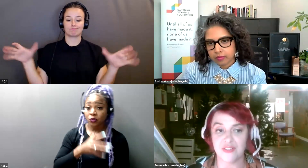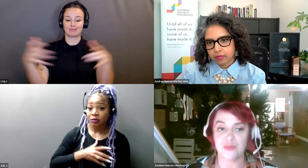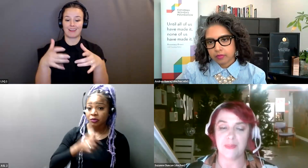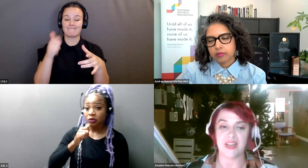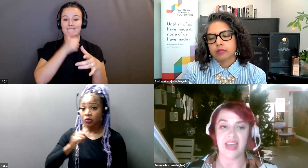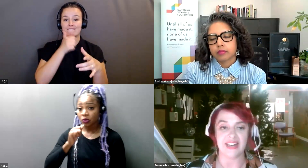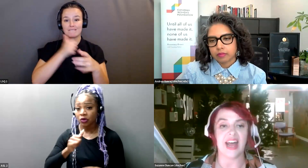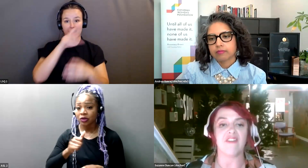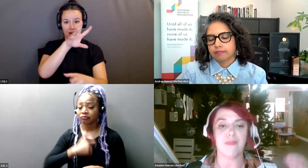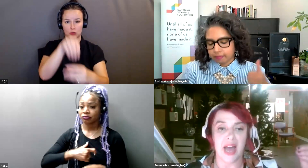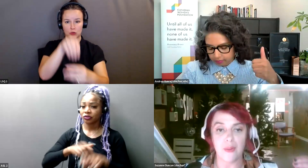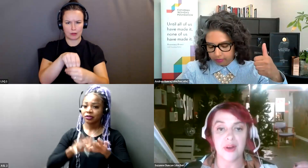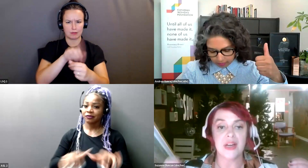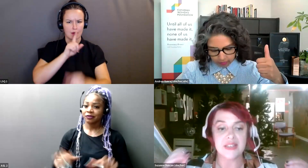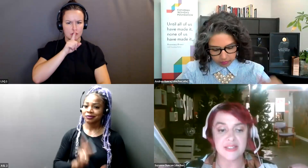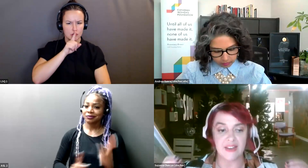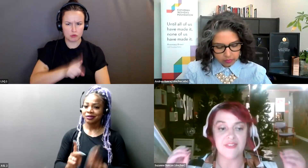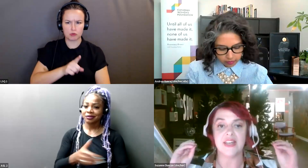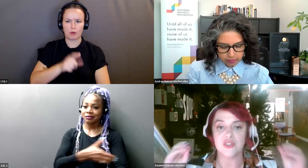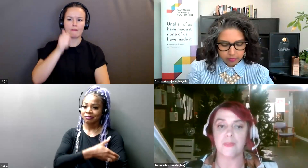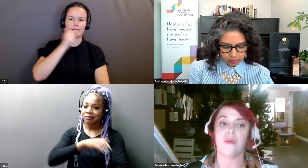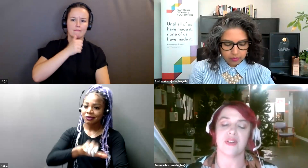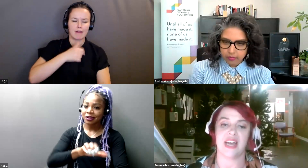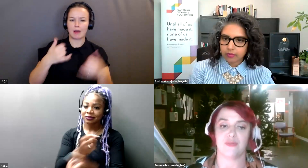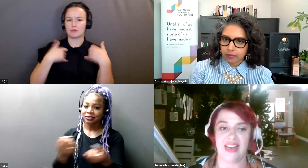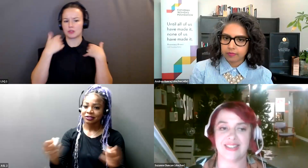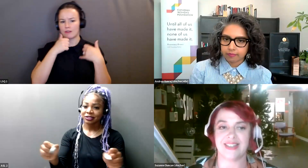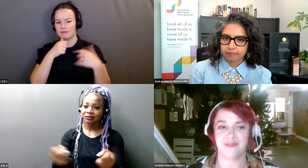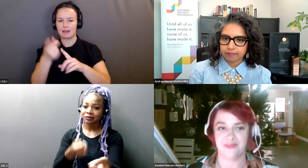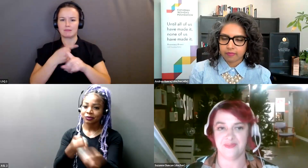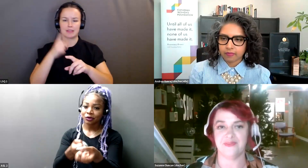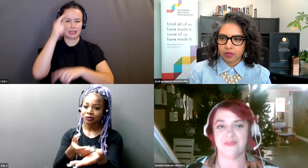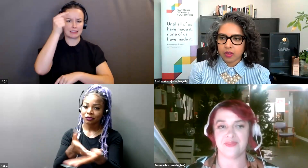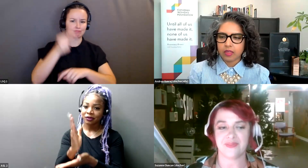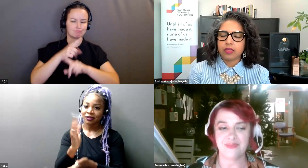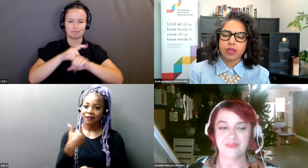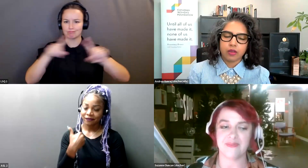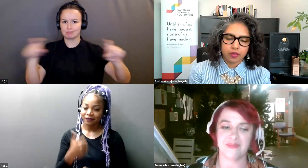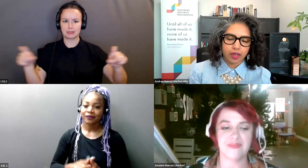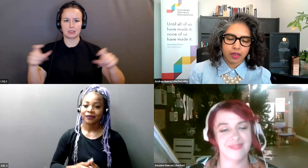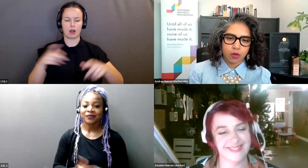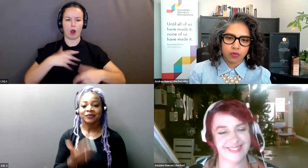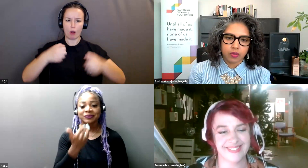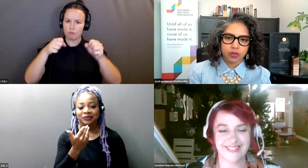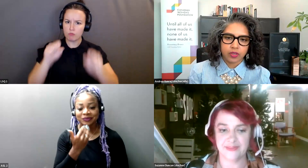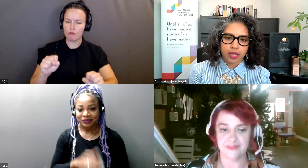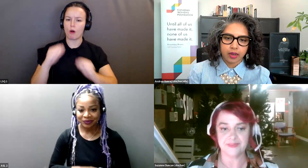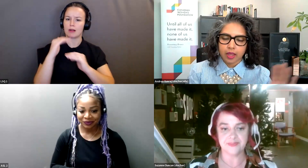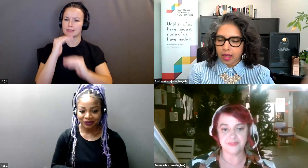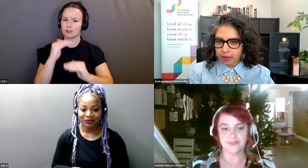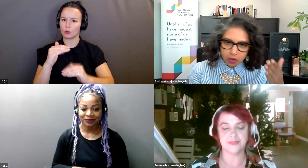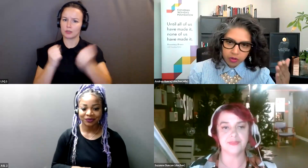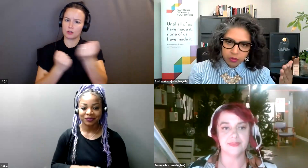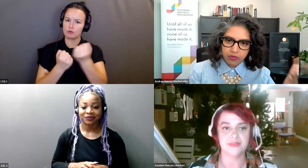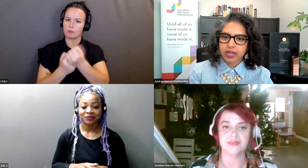gender diverse people in Canada have power, safety, support, and rights. Thank you for that overview,